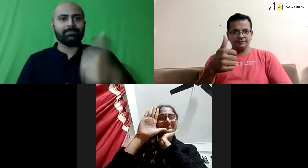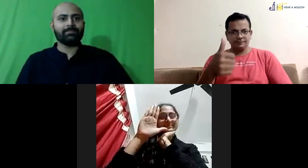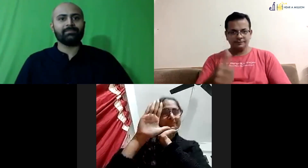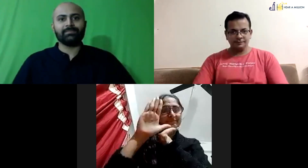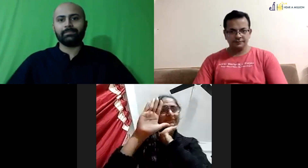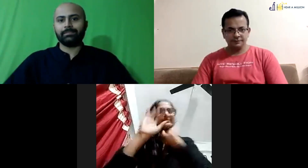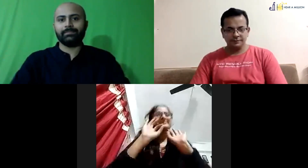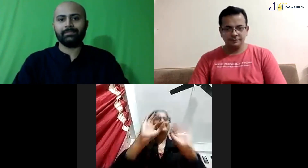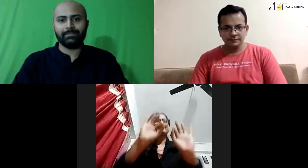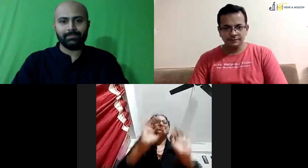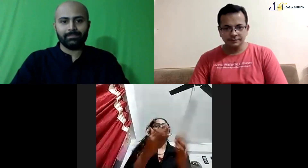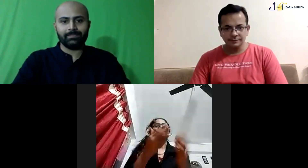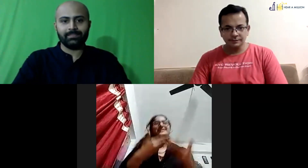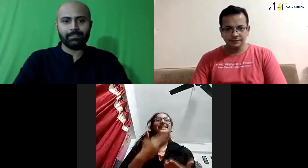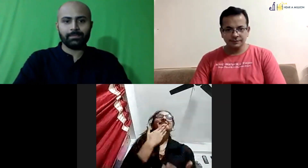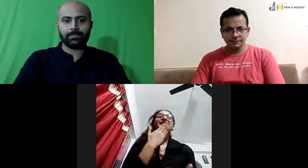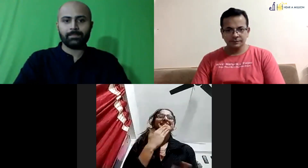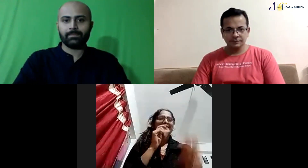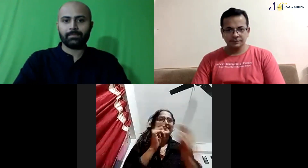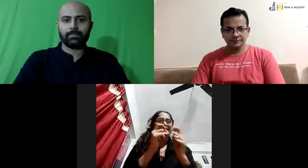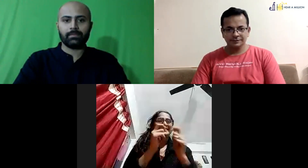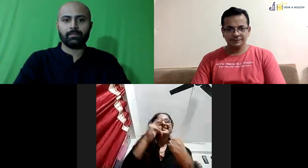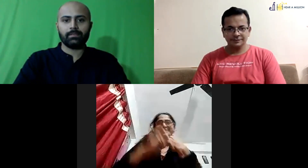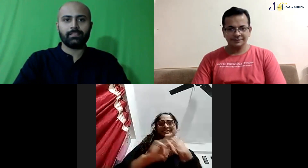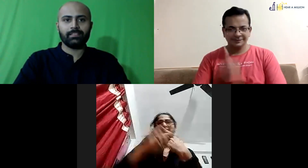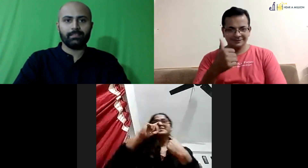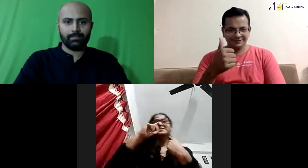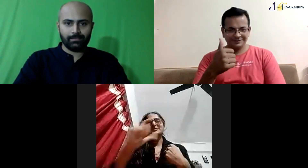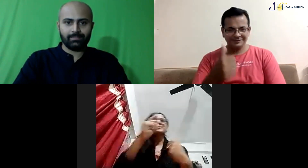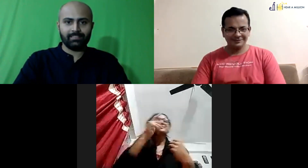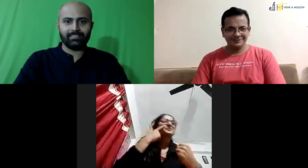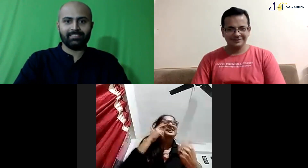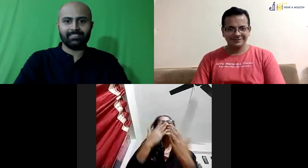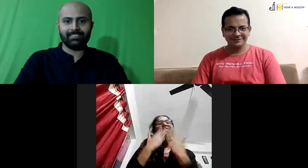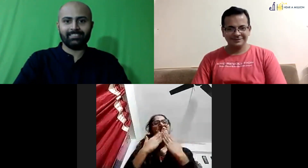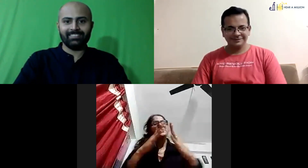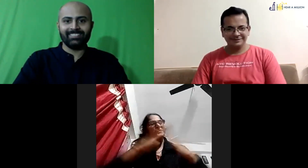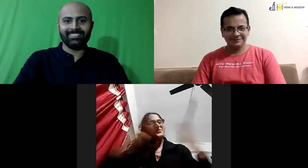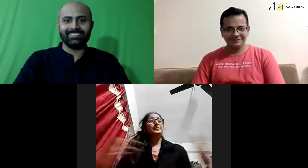yes, right. So people have questions. Thank you.